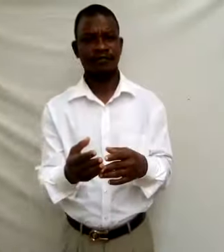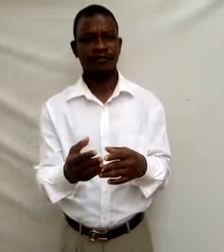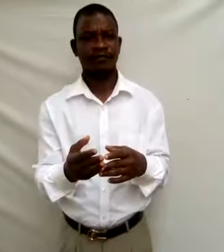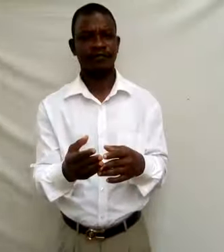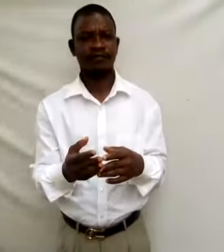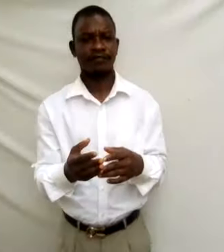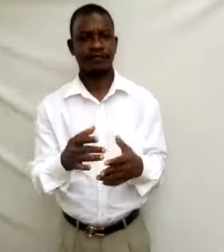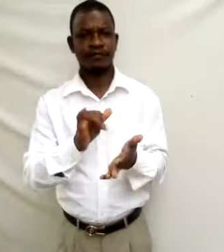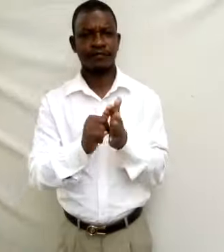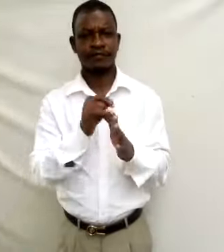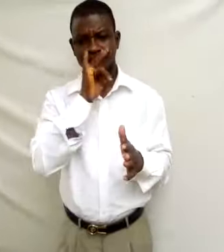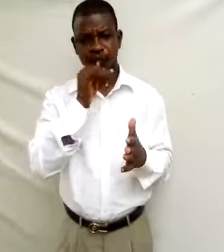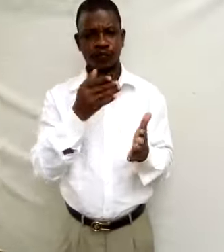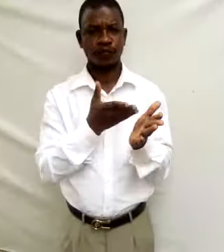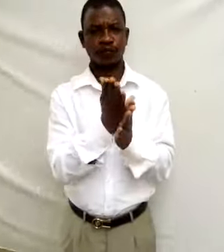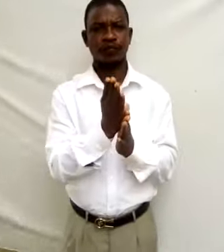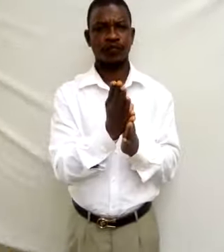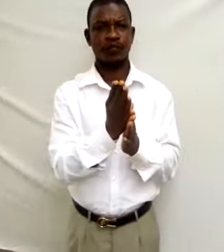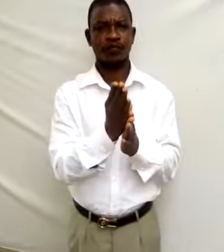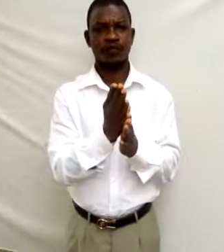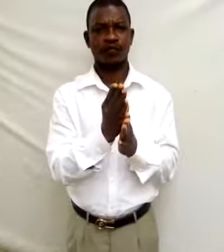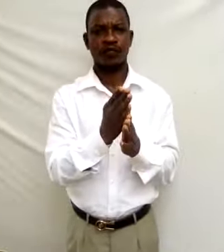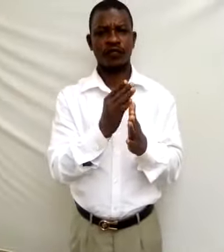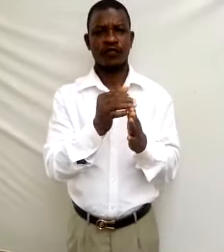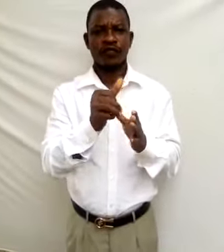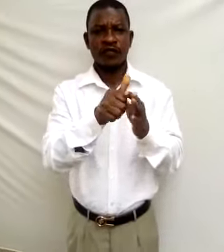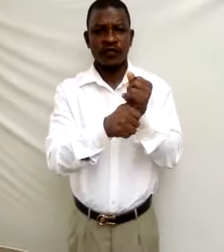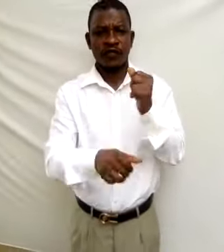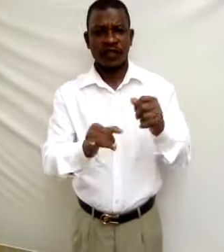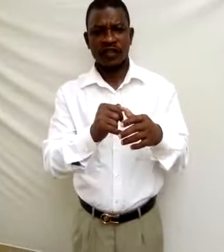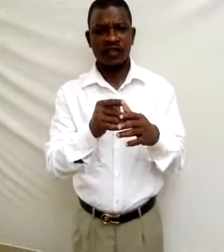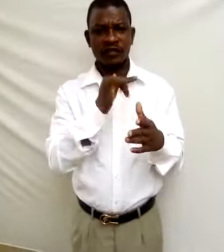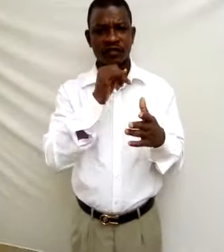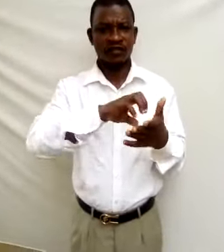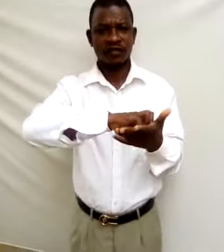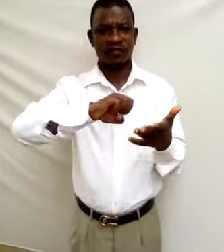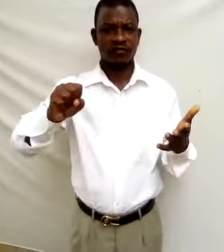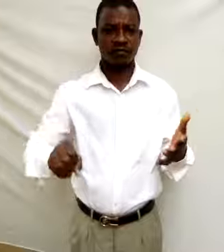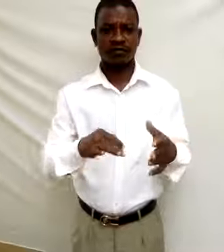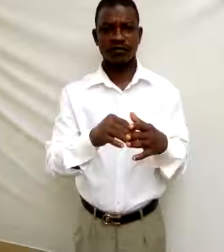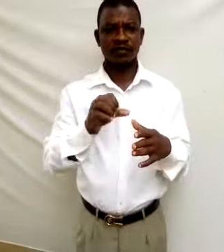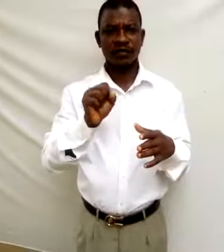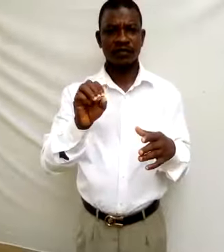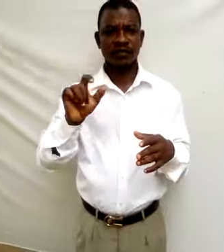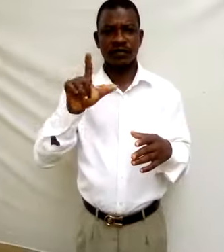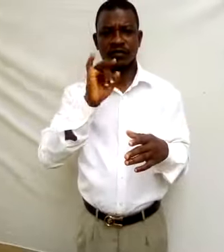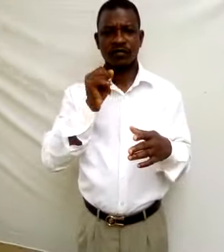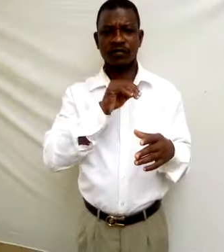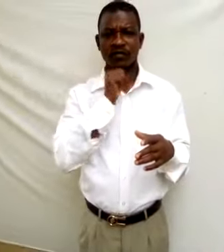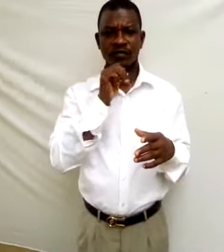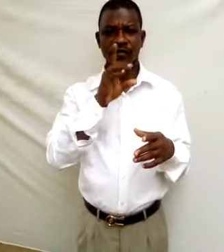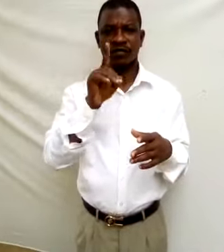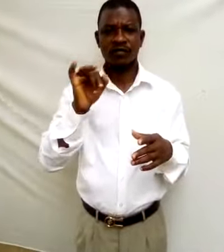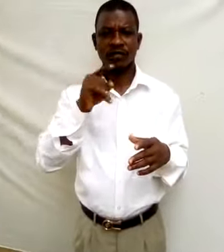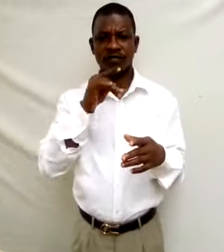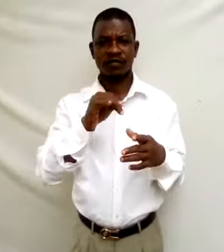That is correct. Egestion is the removal of solid undigested food substances